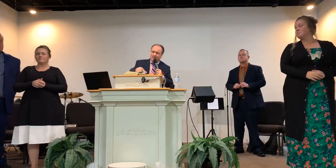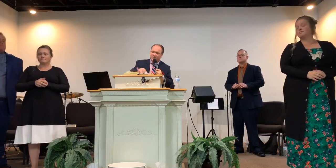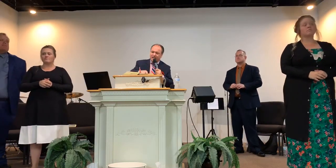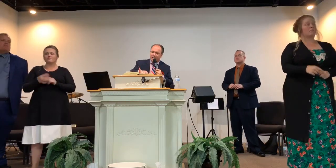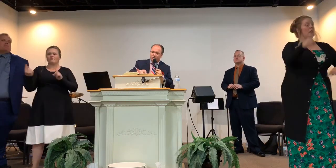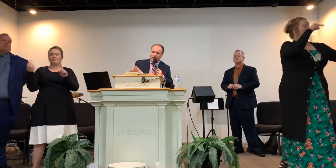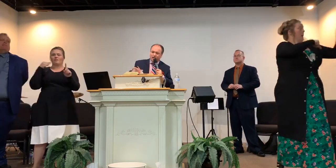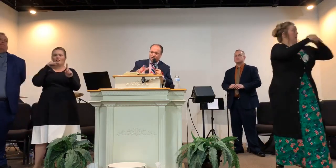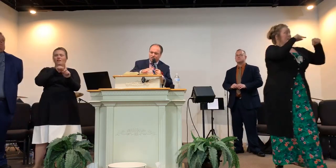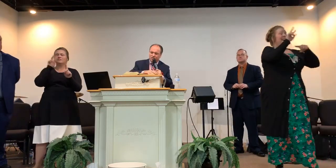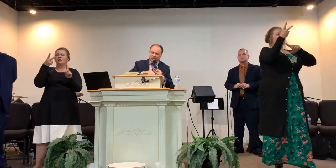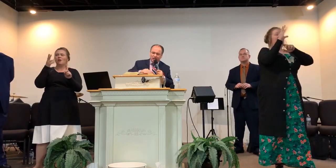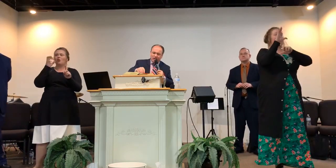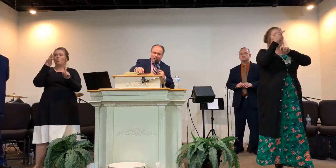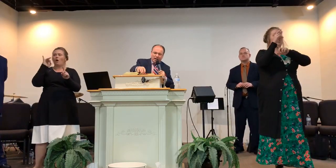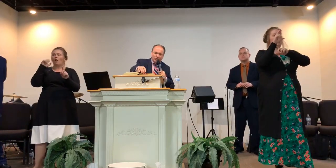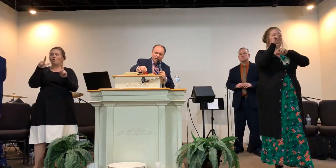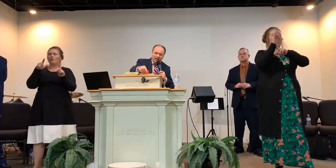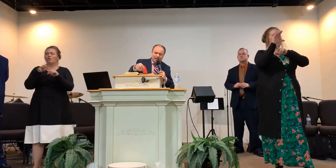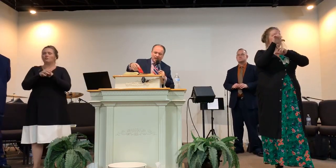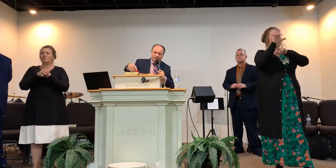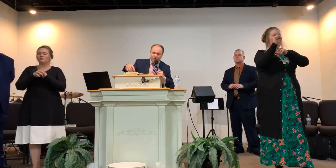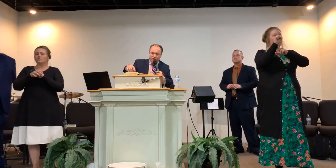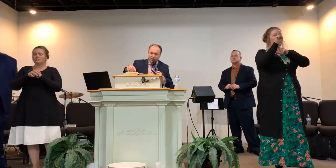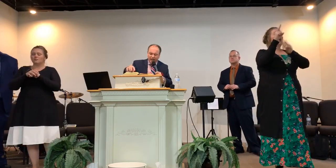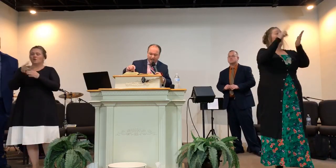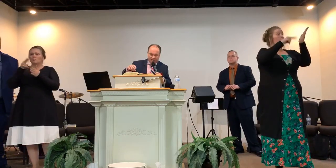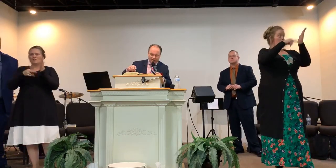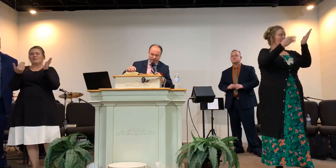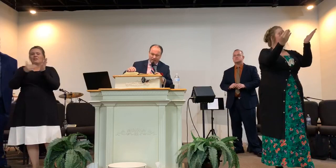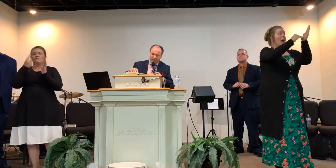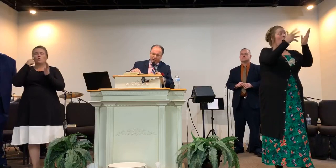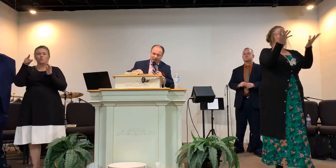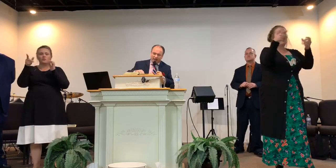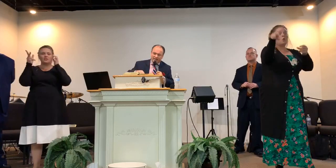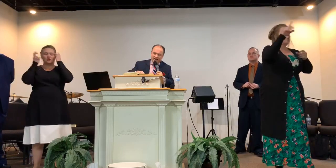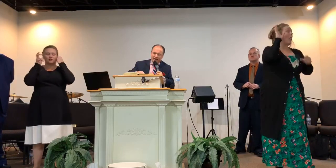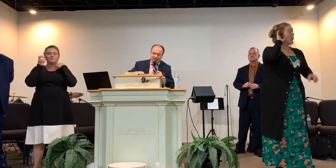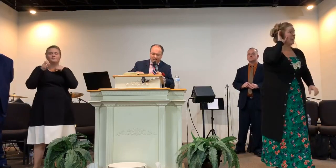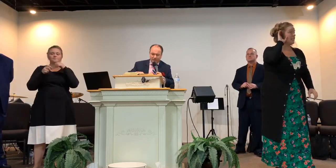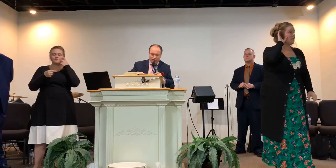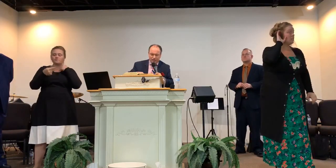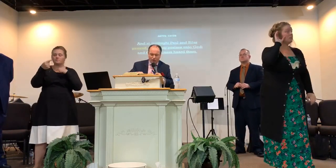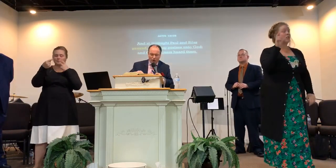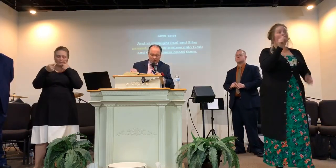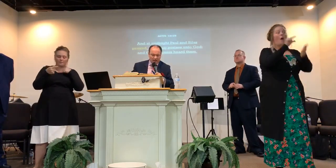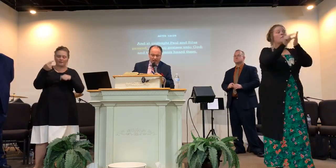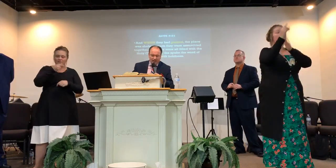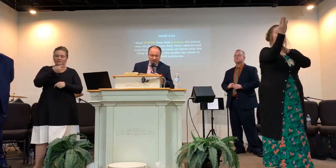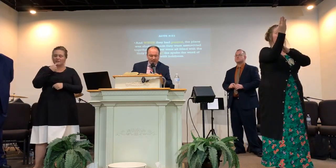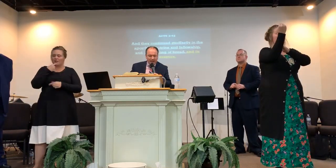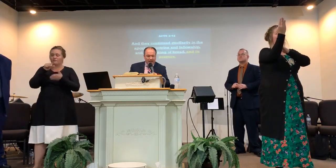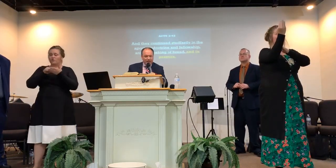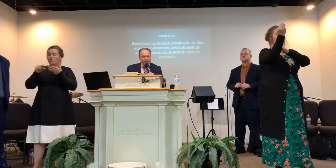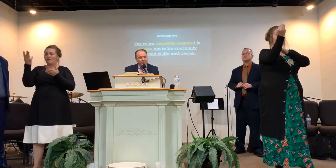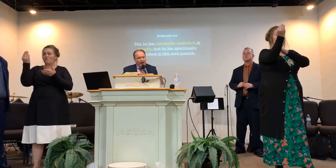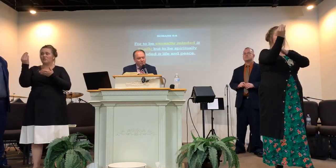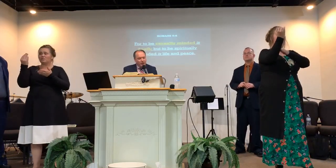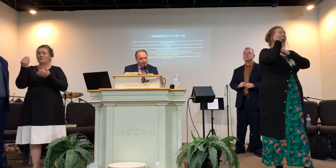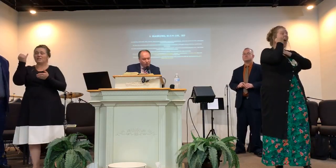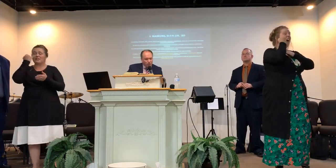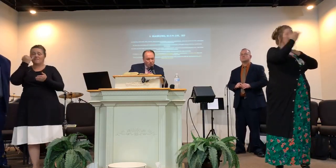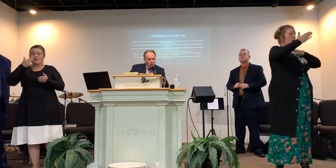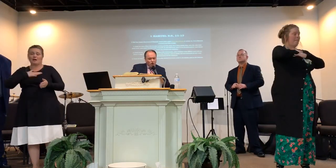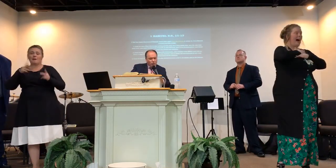Going back to 2 Chronicles and reading again for you to hear. He said in verse 14, if